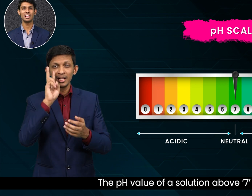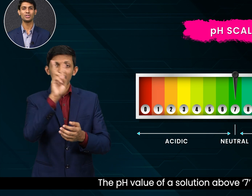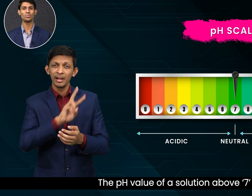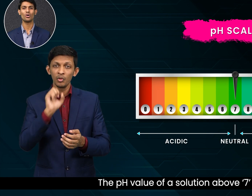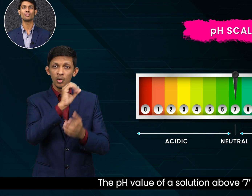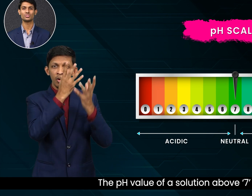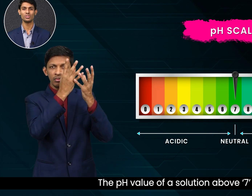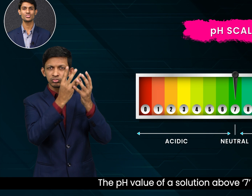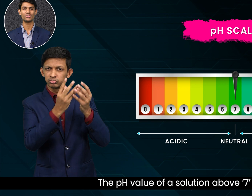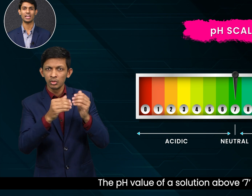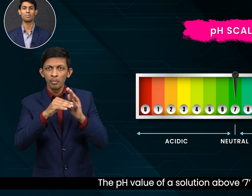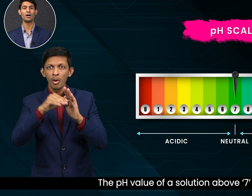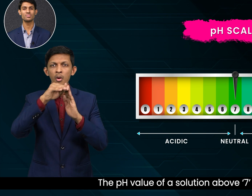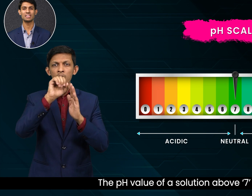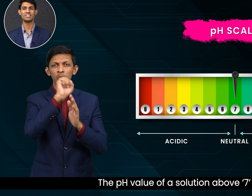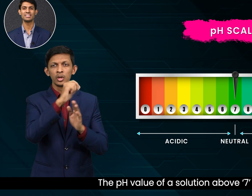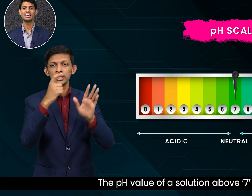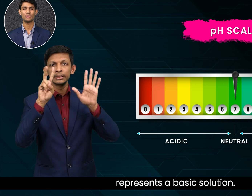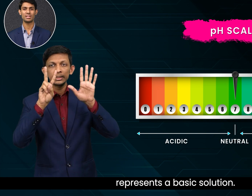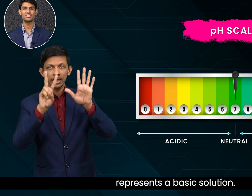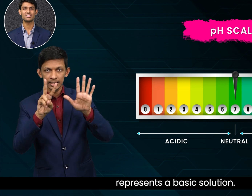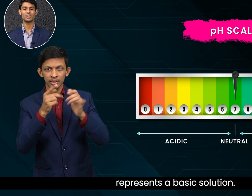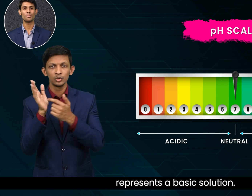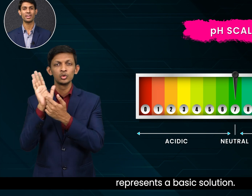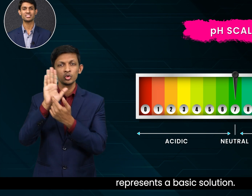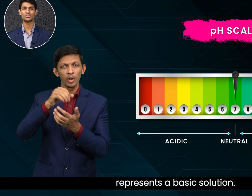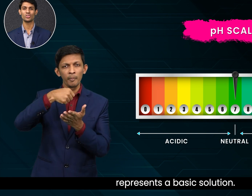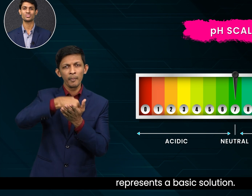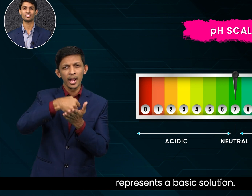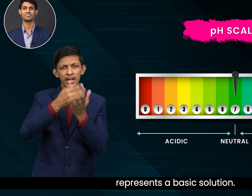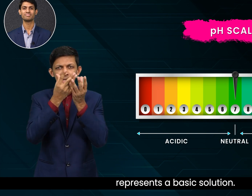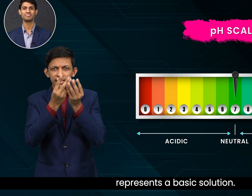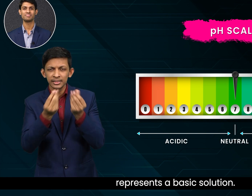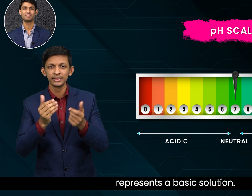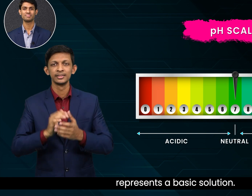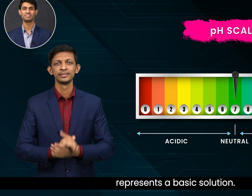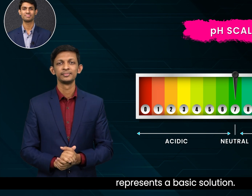pH value of a solution above 7 represents a basic solution.